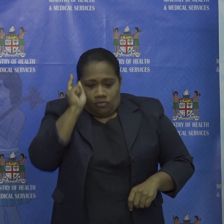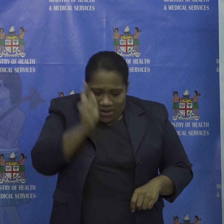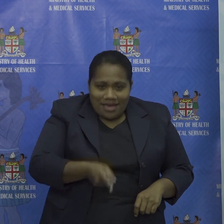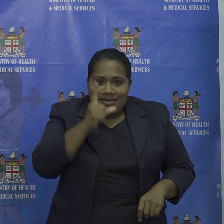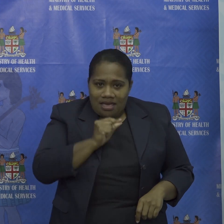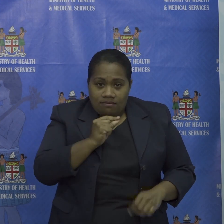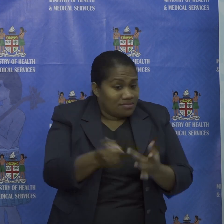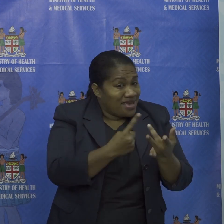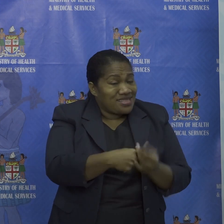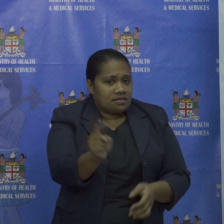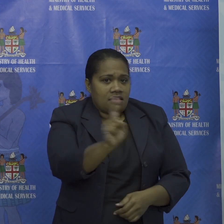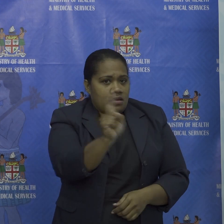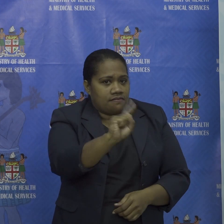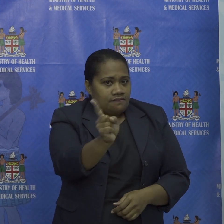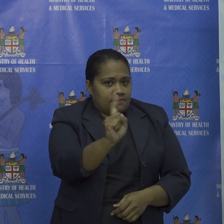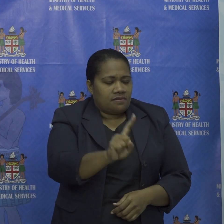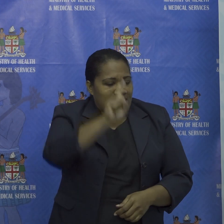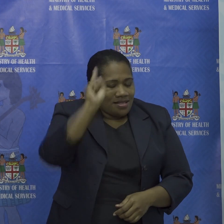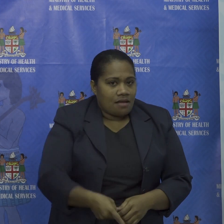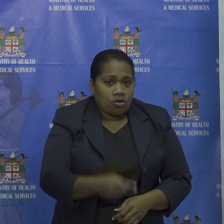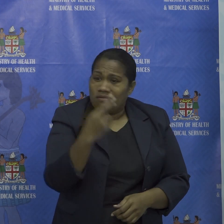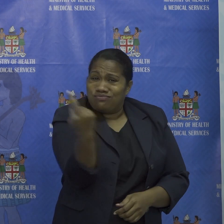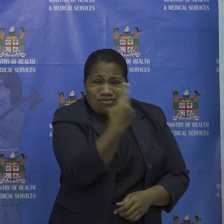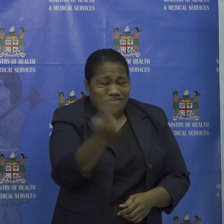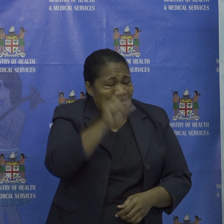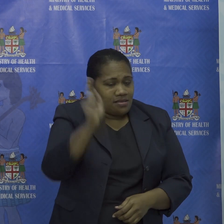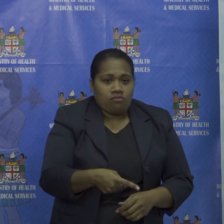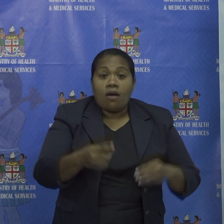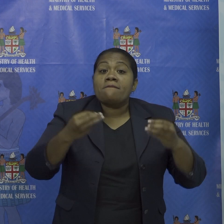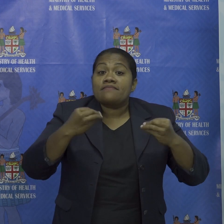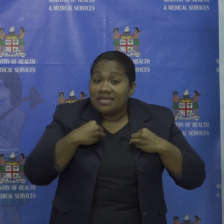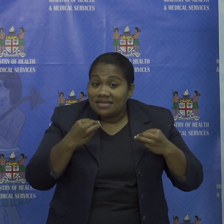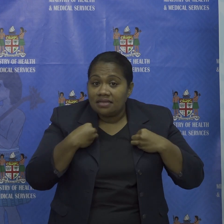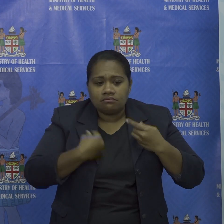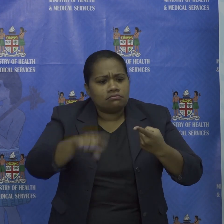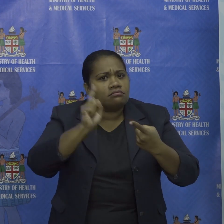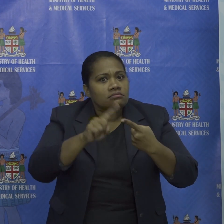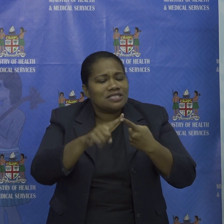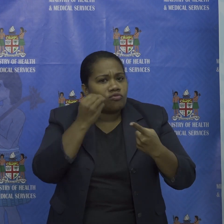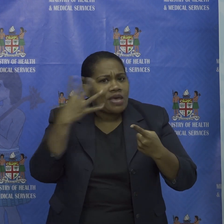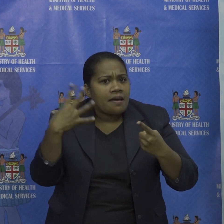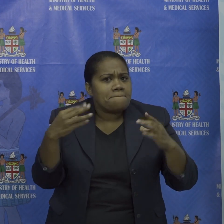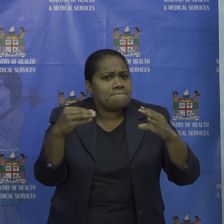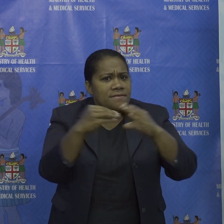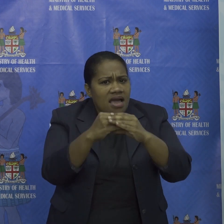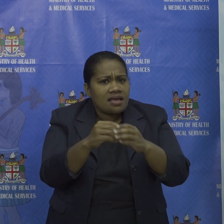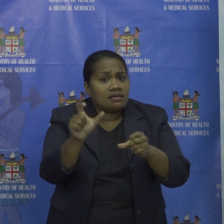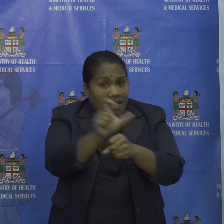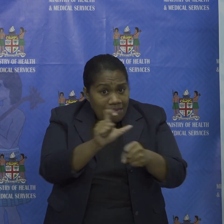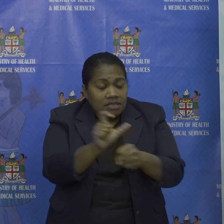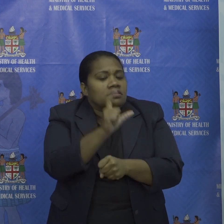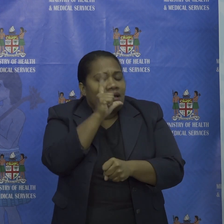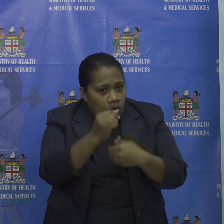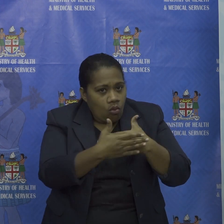For the duration of this lockdown, no businesses, including supermarkets, banks, and pharmacies, are allowed to be